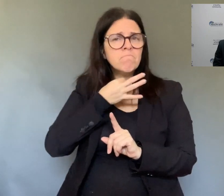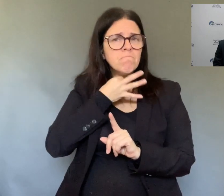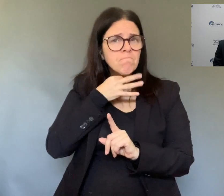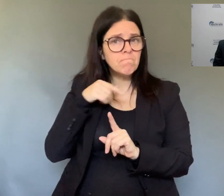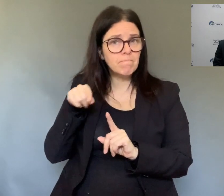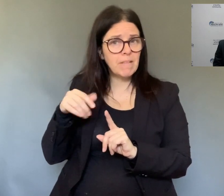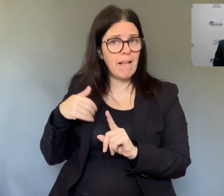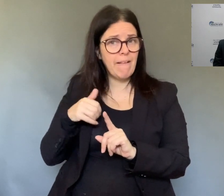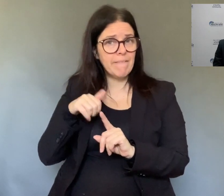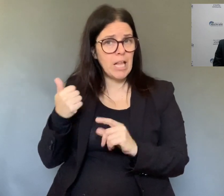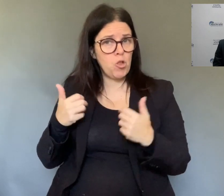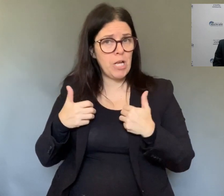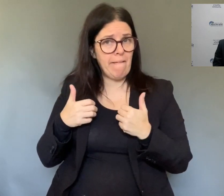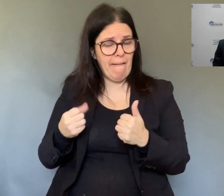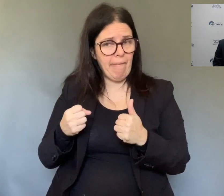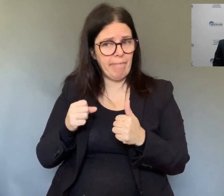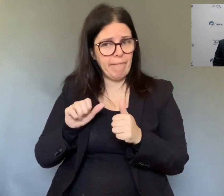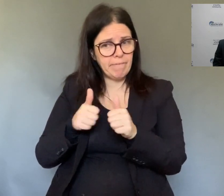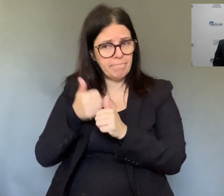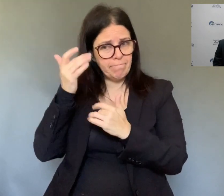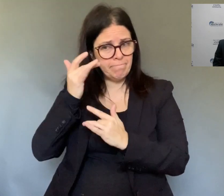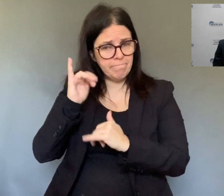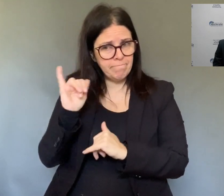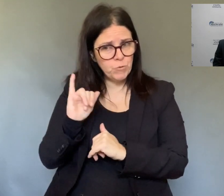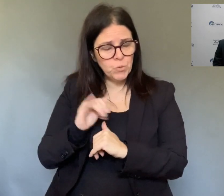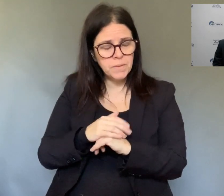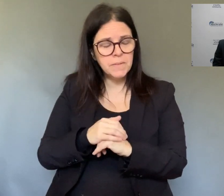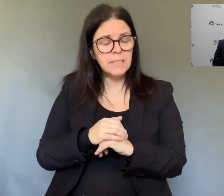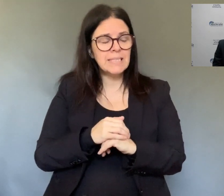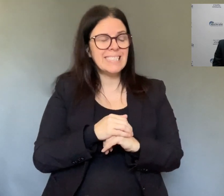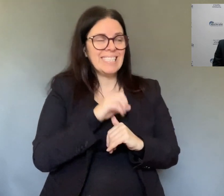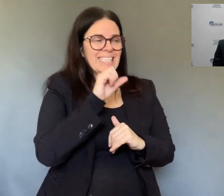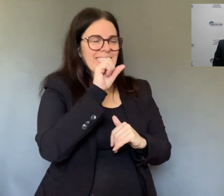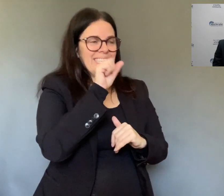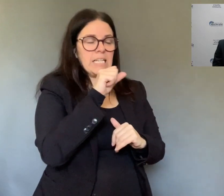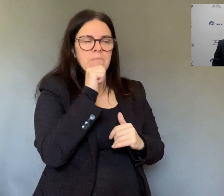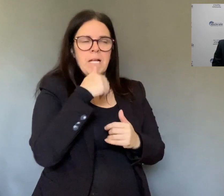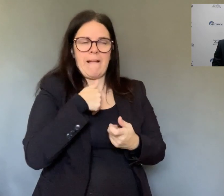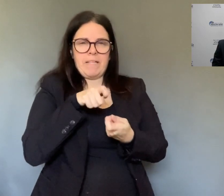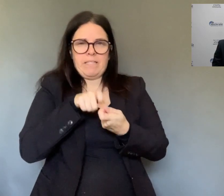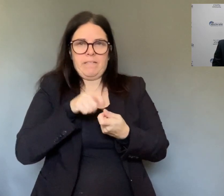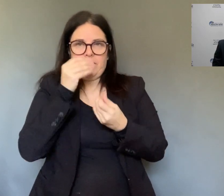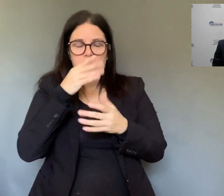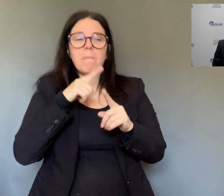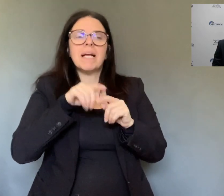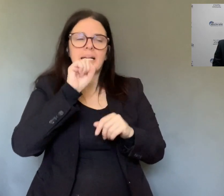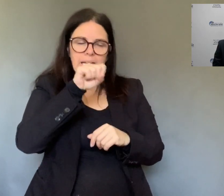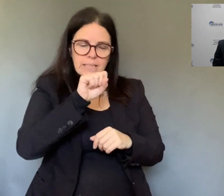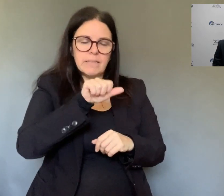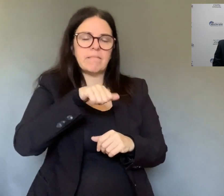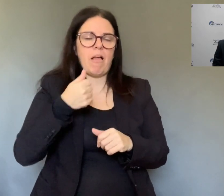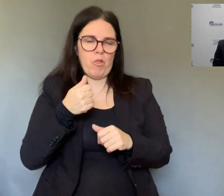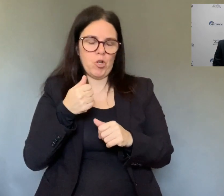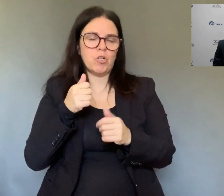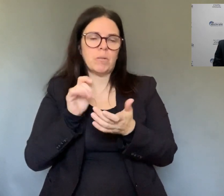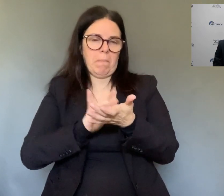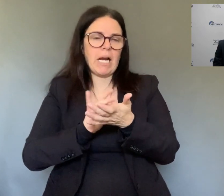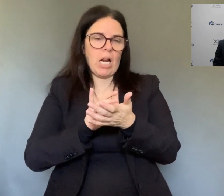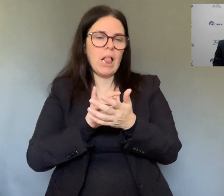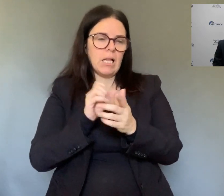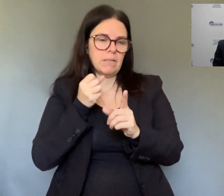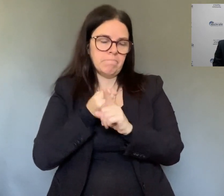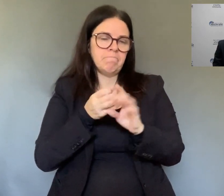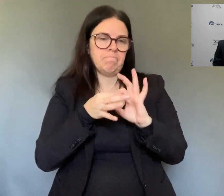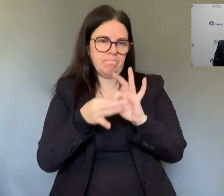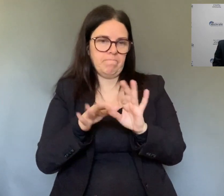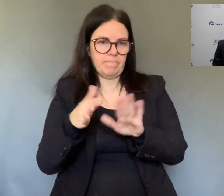conditions? Yes, I believe. I don't have that detail, but yeah, they have underlying medical condition that led to the death. And